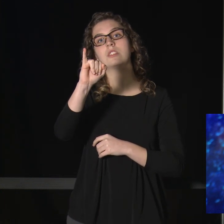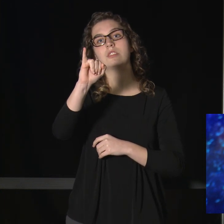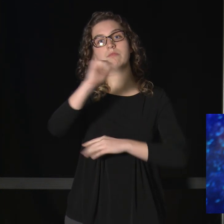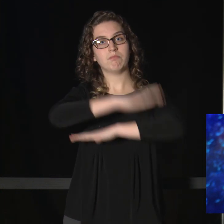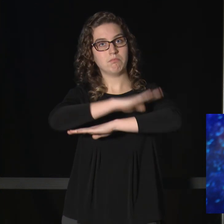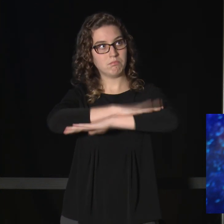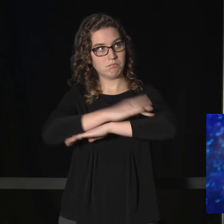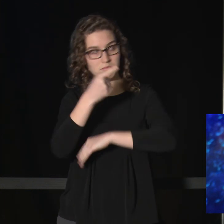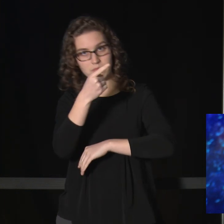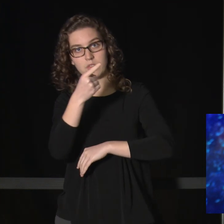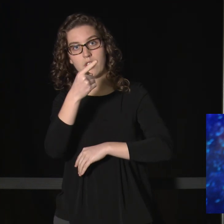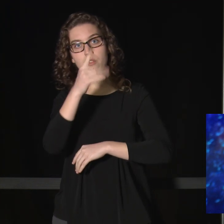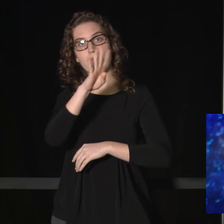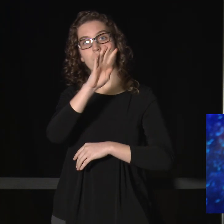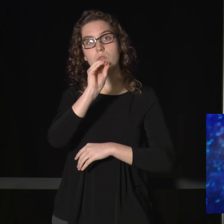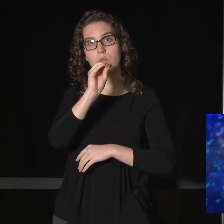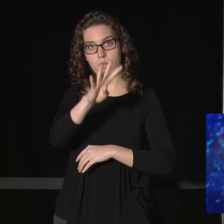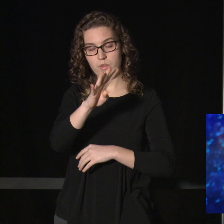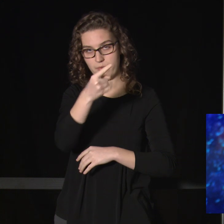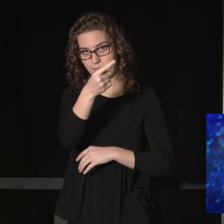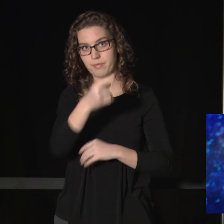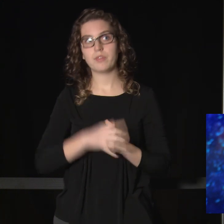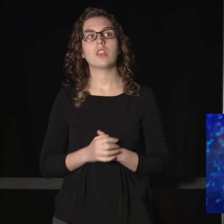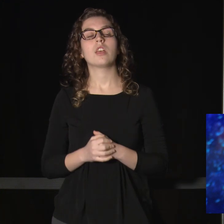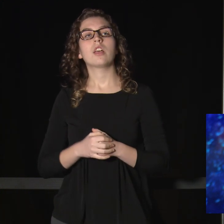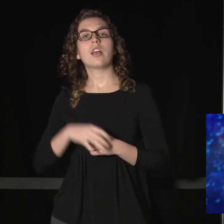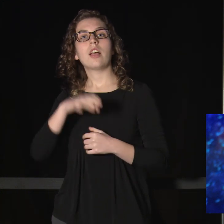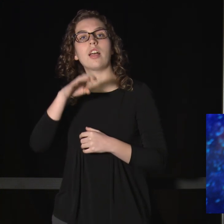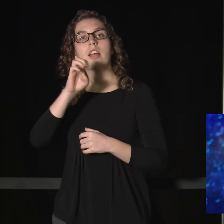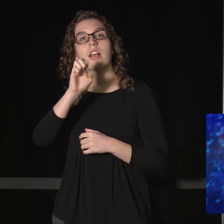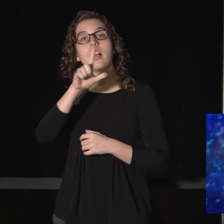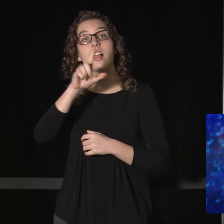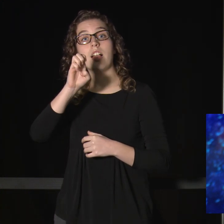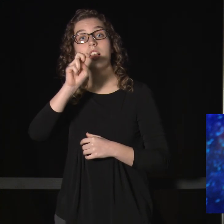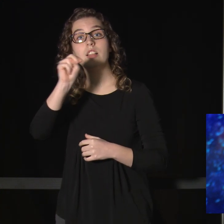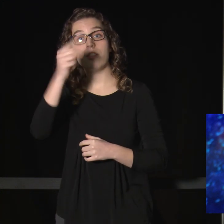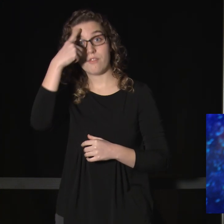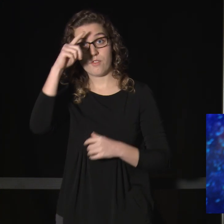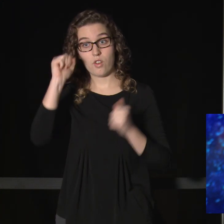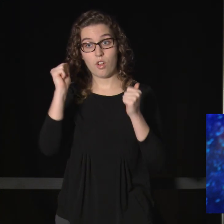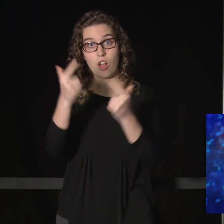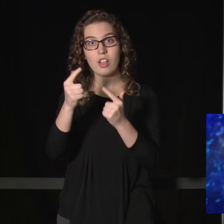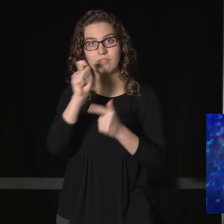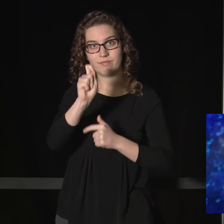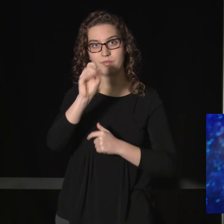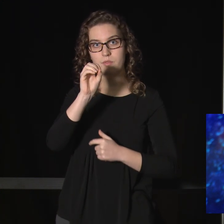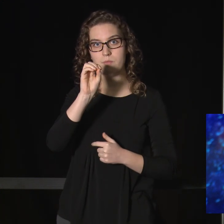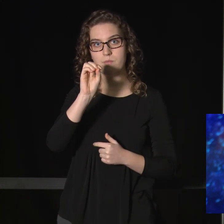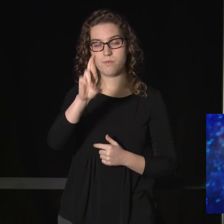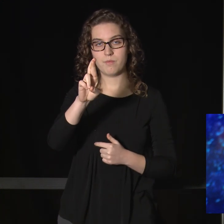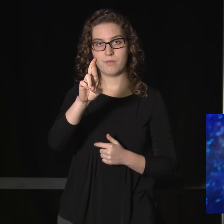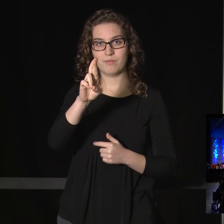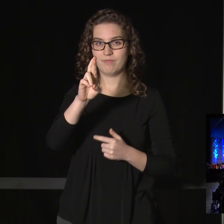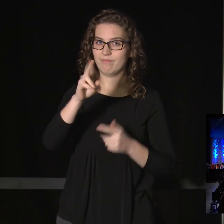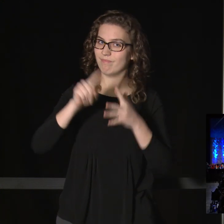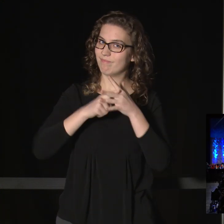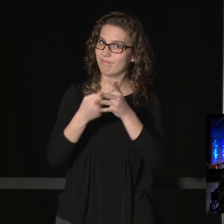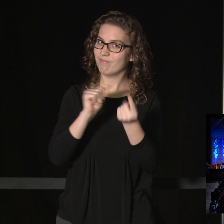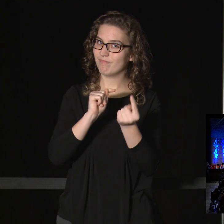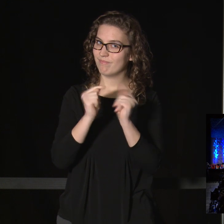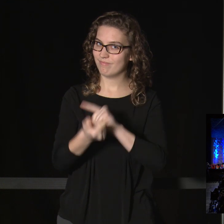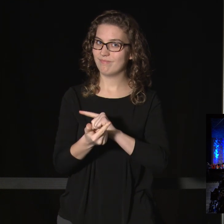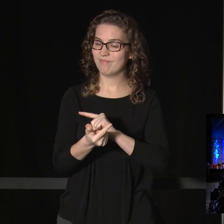404. And we also encourage you to check out ellenforall.org and start translating. Thank you.